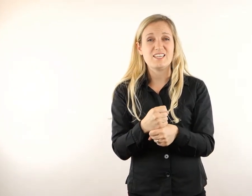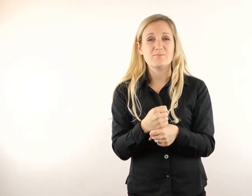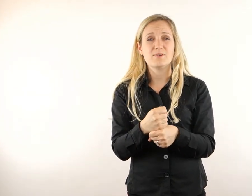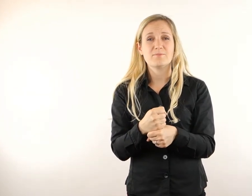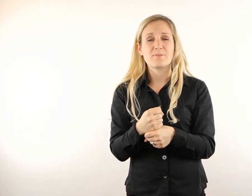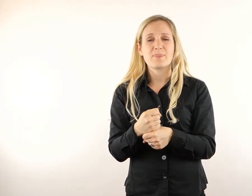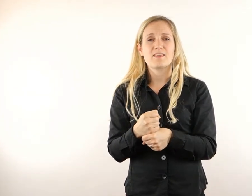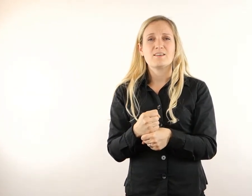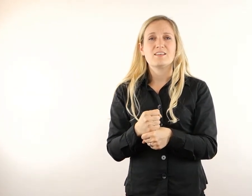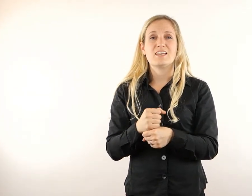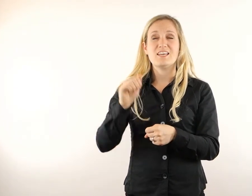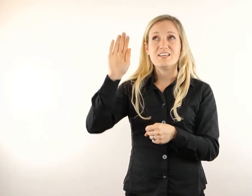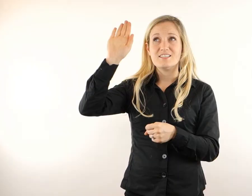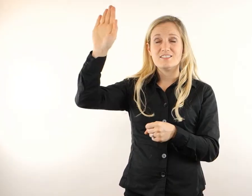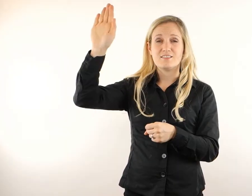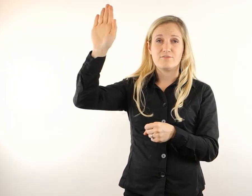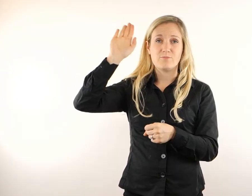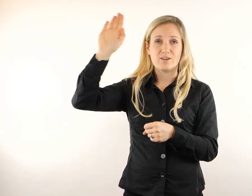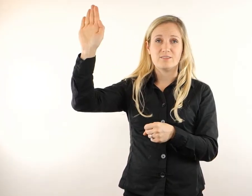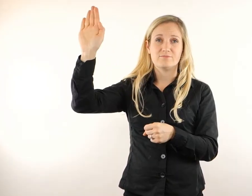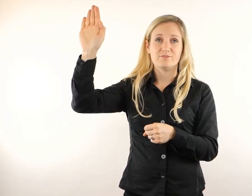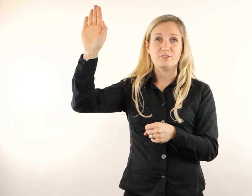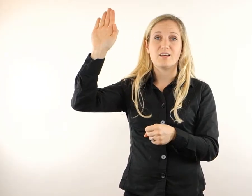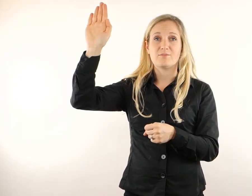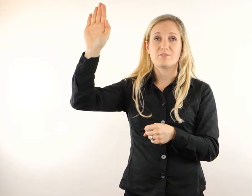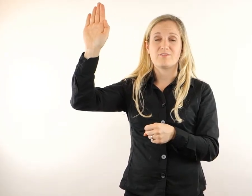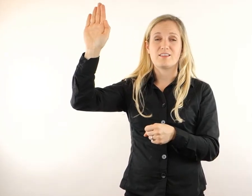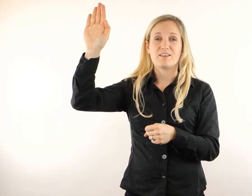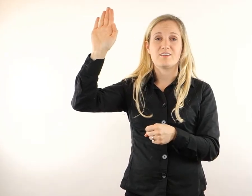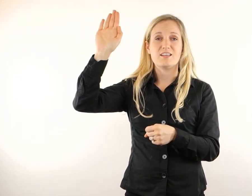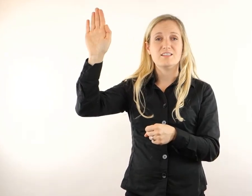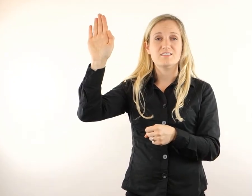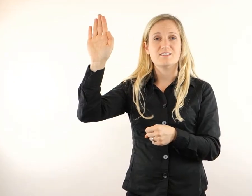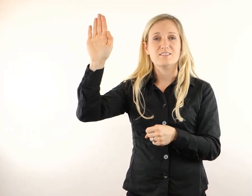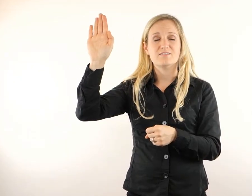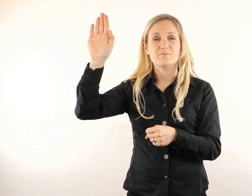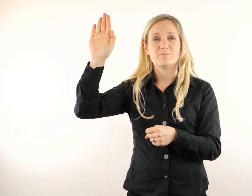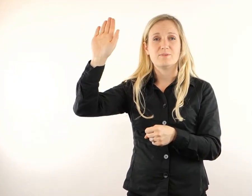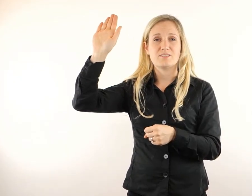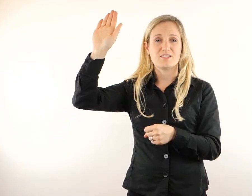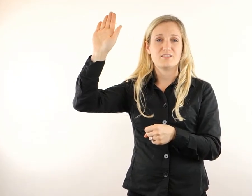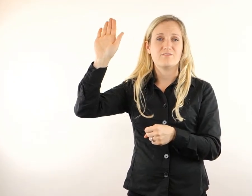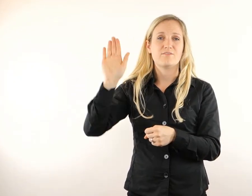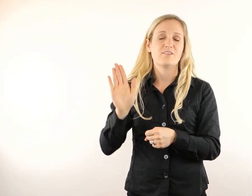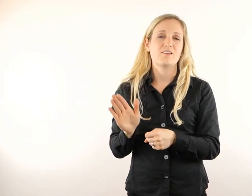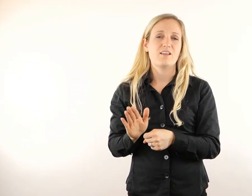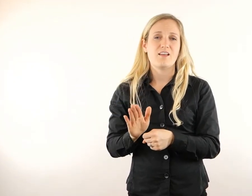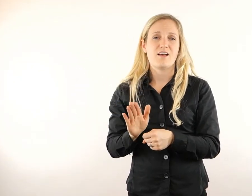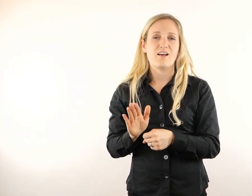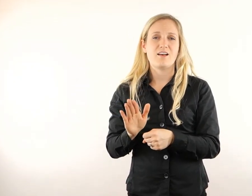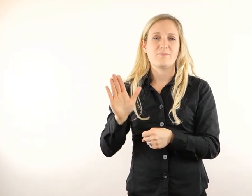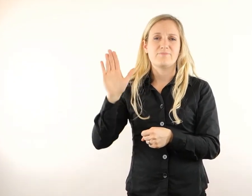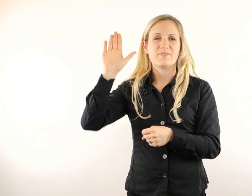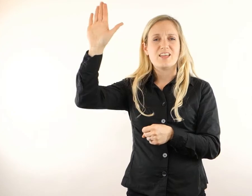keep his, if you want to do that word right there, his possessive,